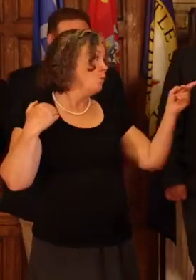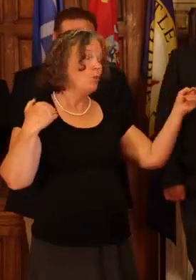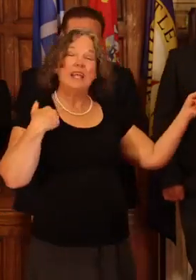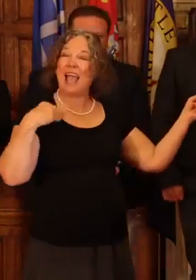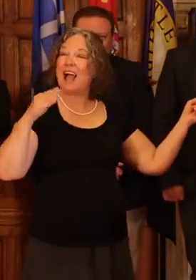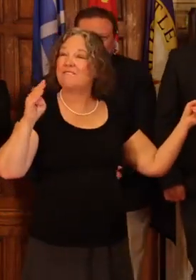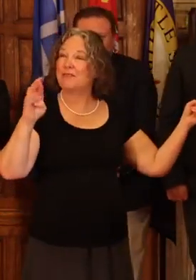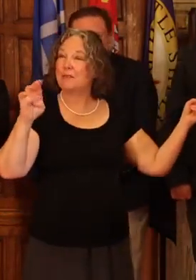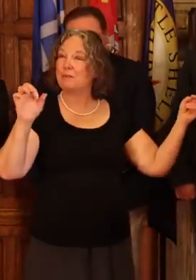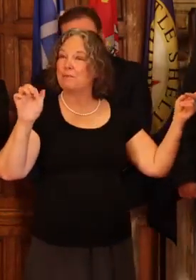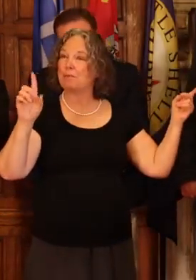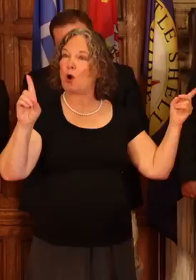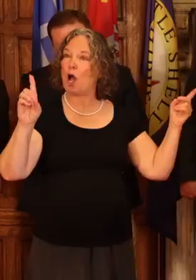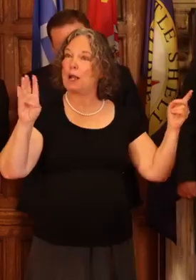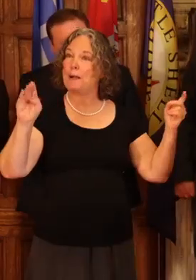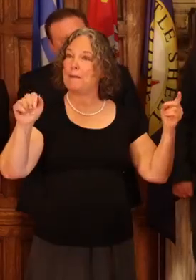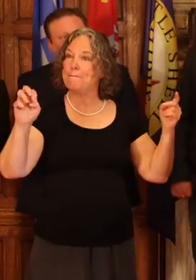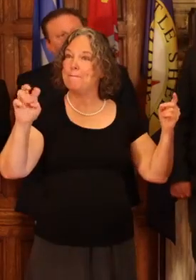right here.